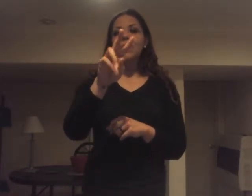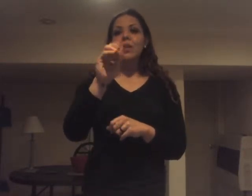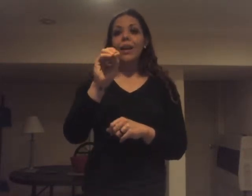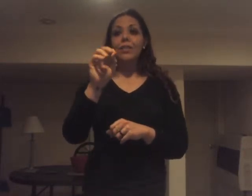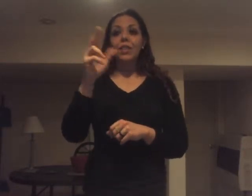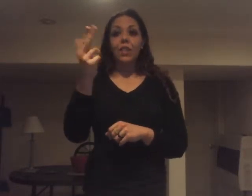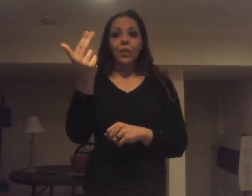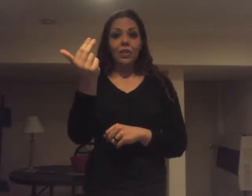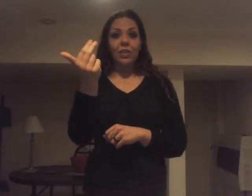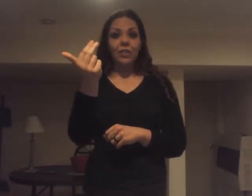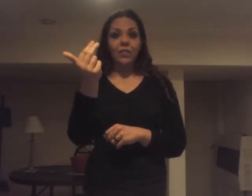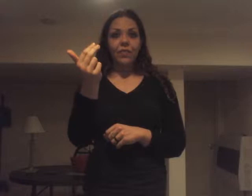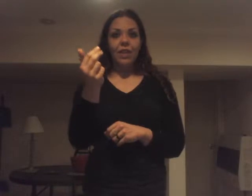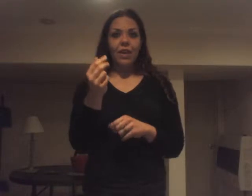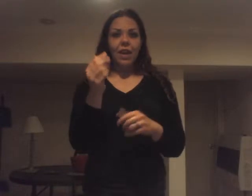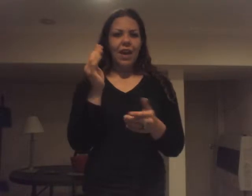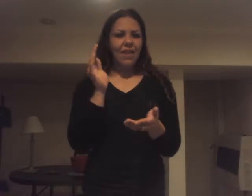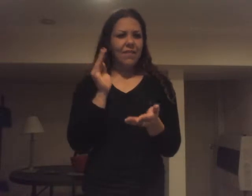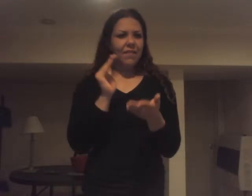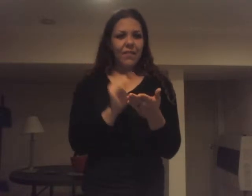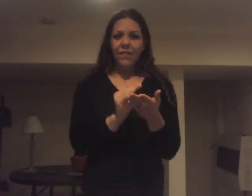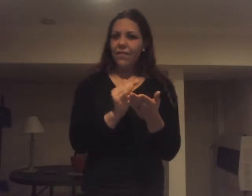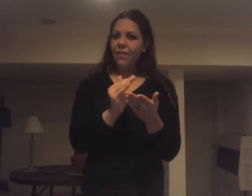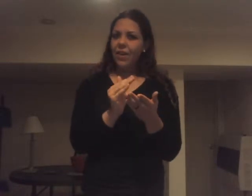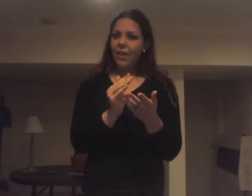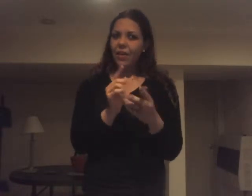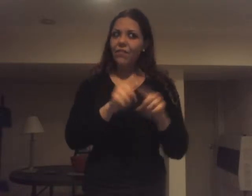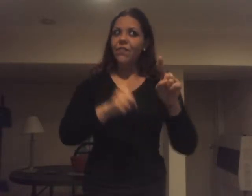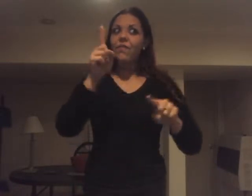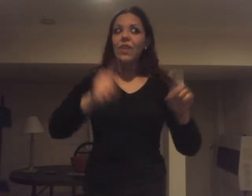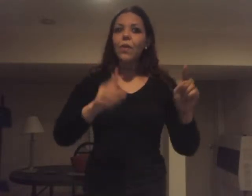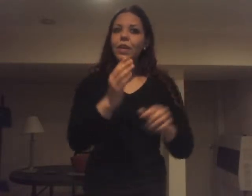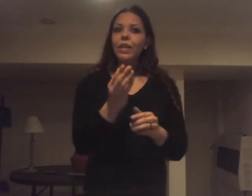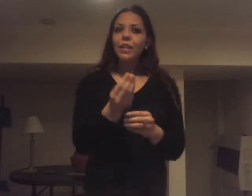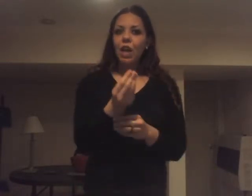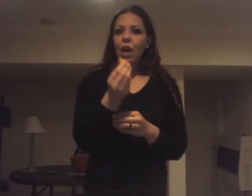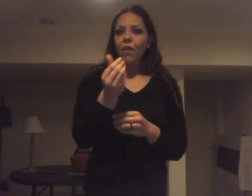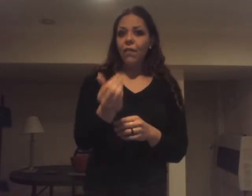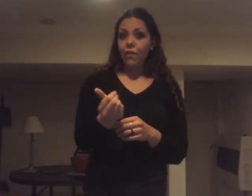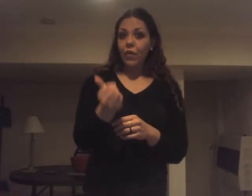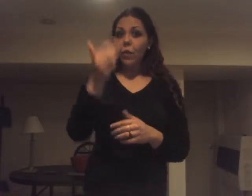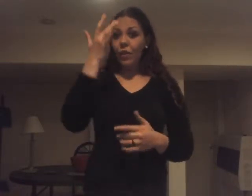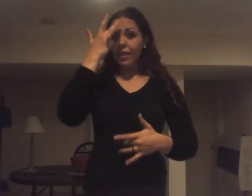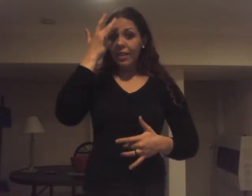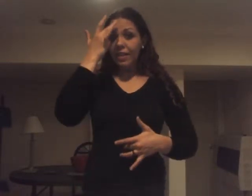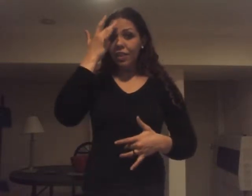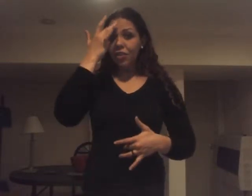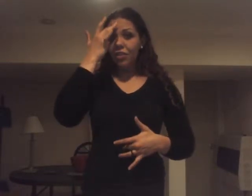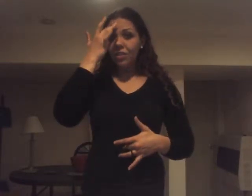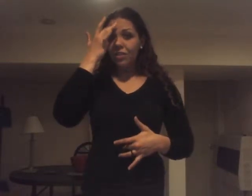Various new conditions have been considered for inclusion. Here are some of the interesting ones.